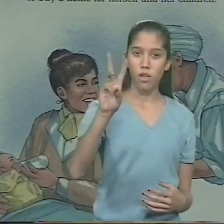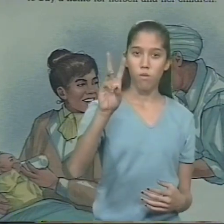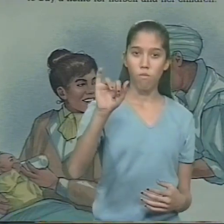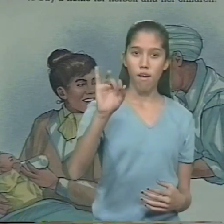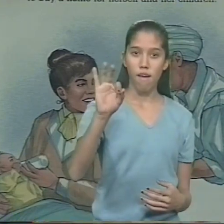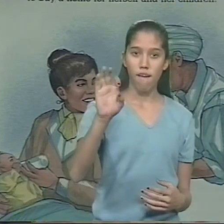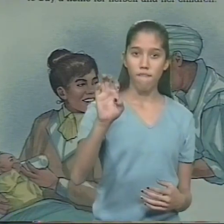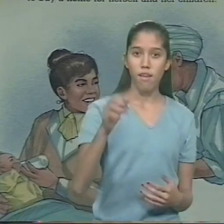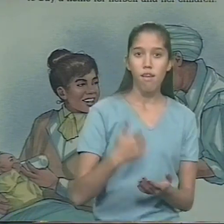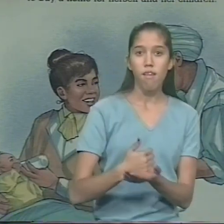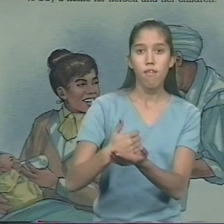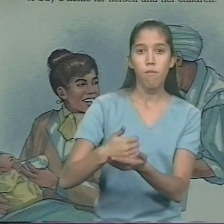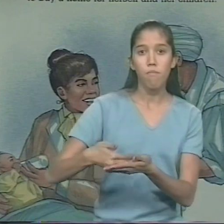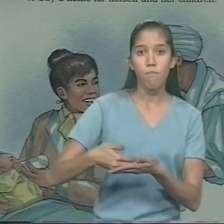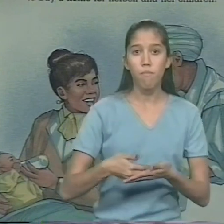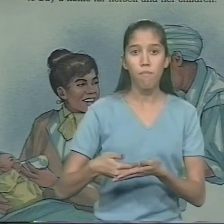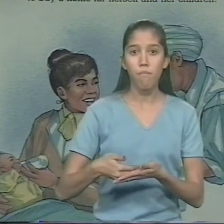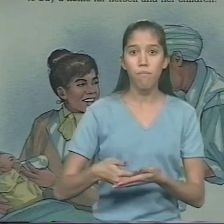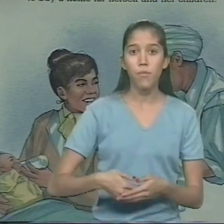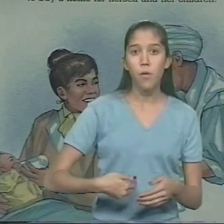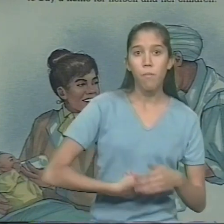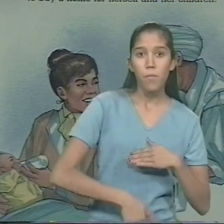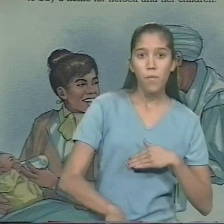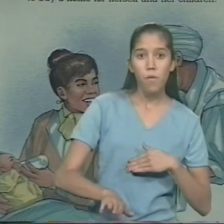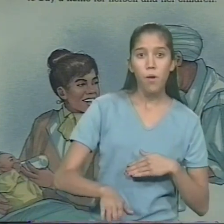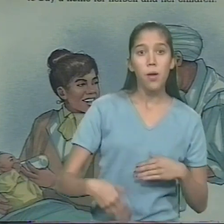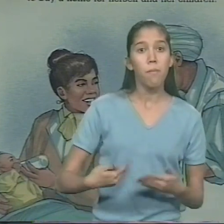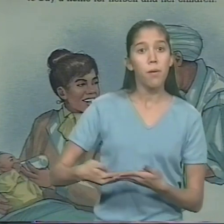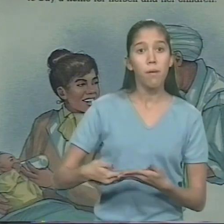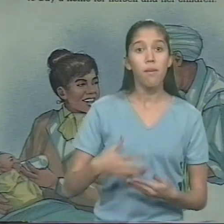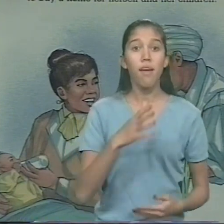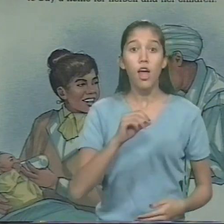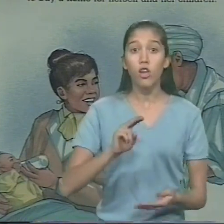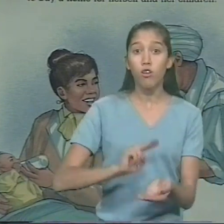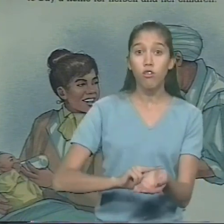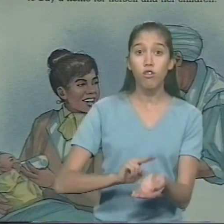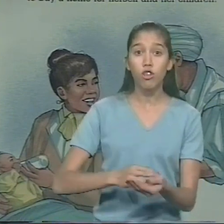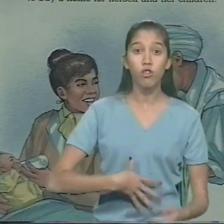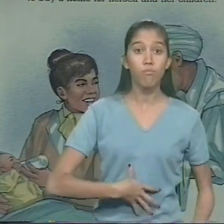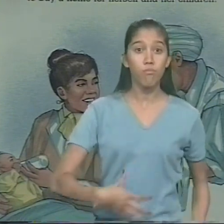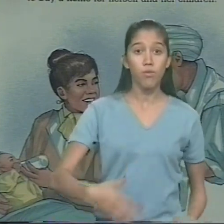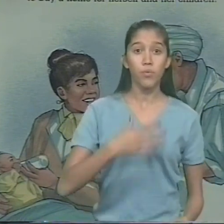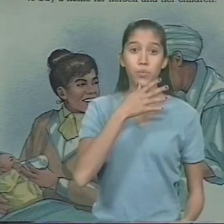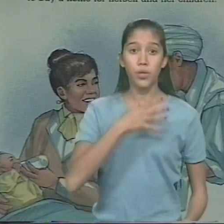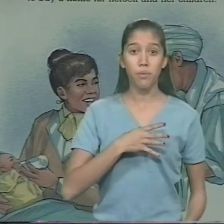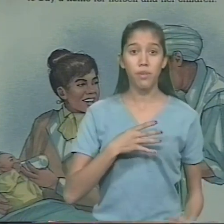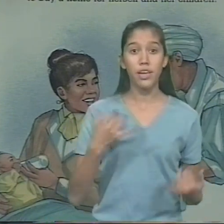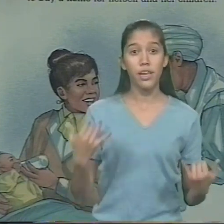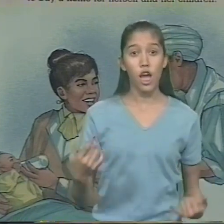to the women on the plantation. Now she found work delivering babies in Los Angeles County.